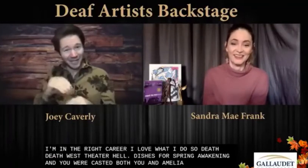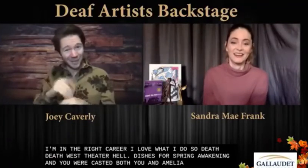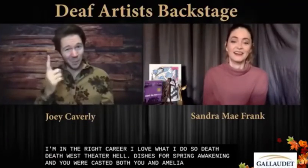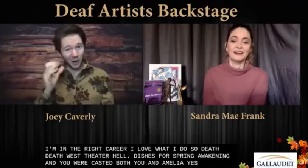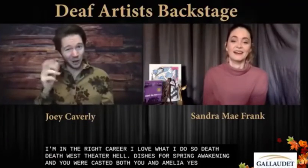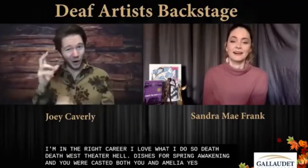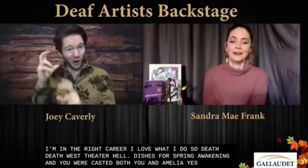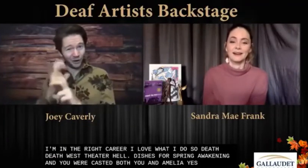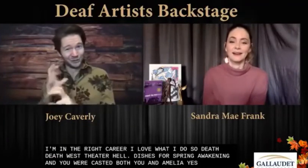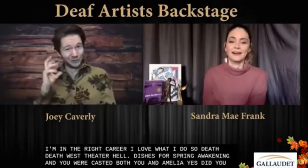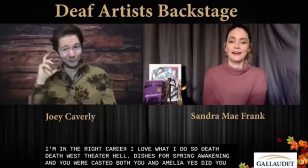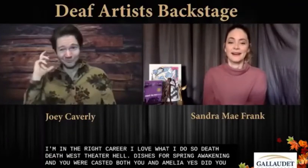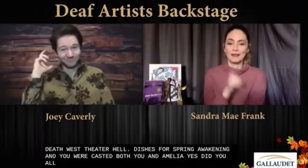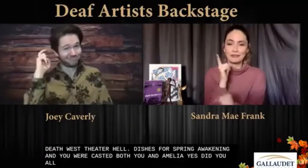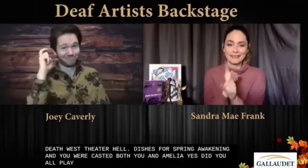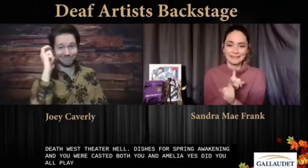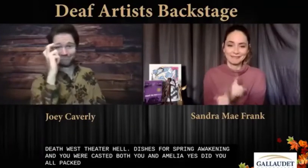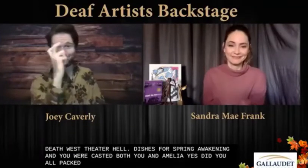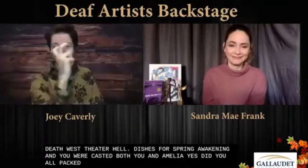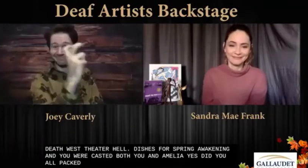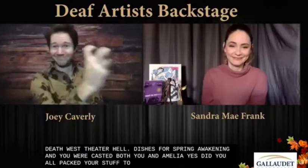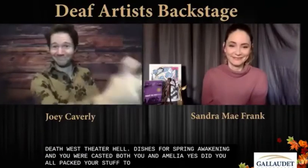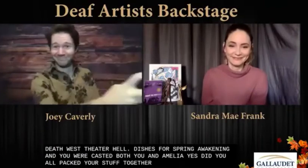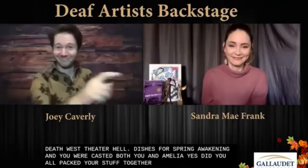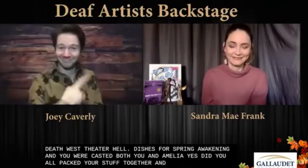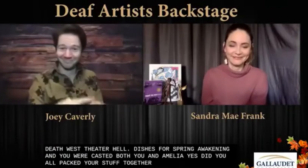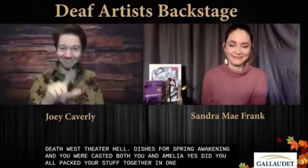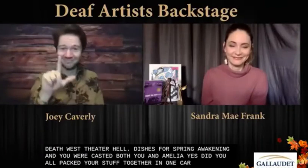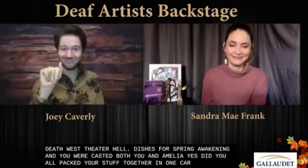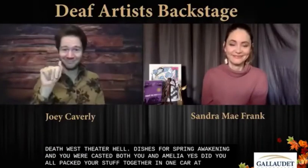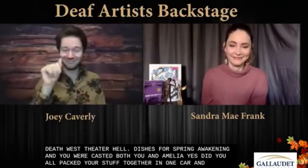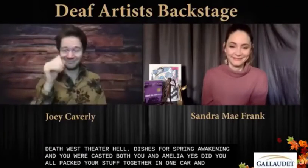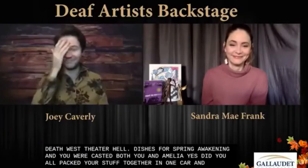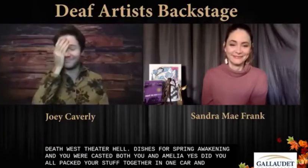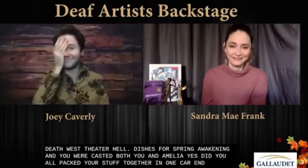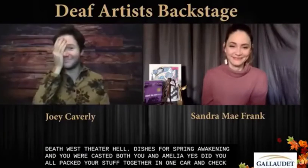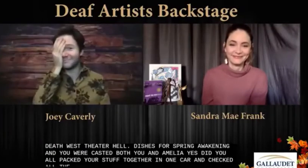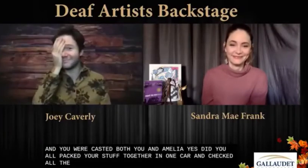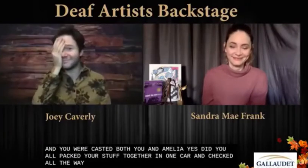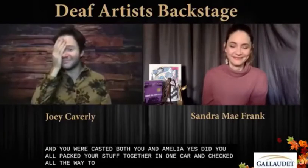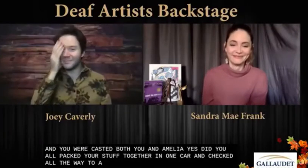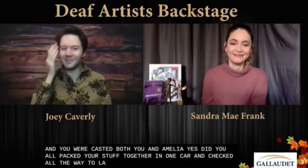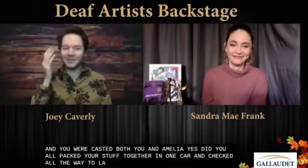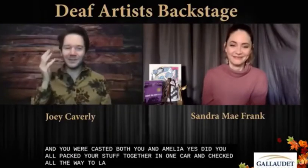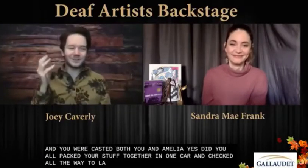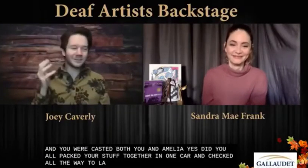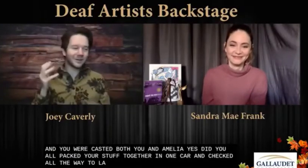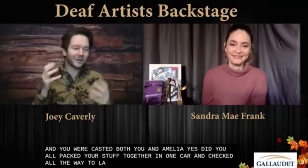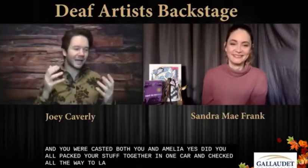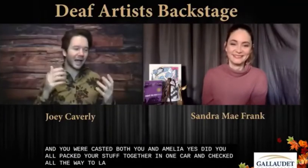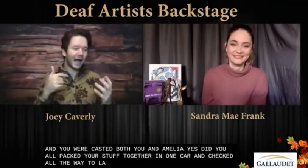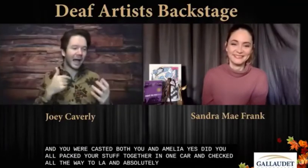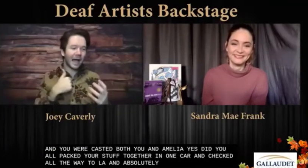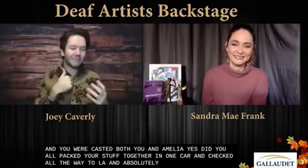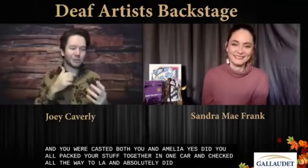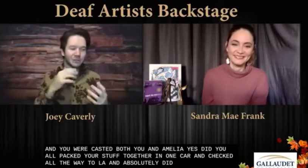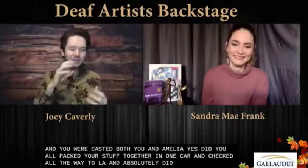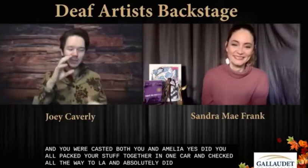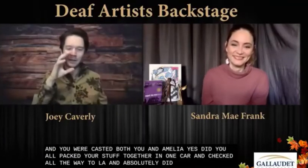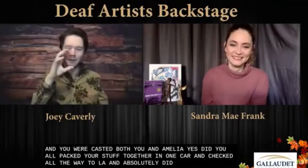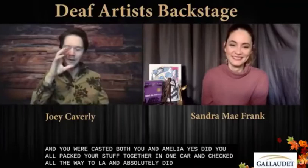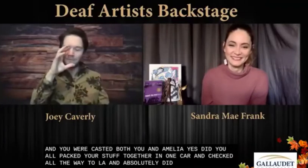yes did you all pack your stuff together in one car and trekked all the way to LA we absolutely did